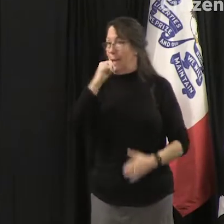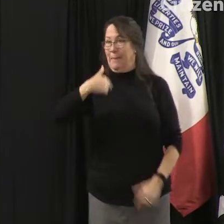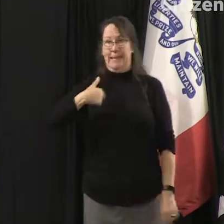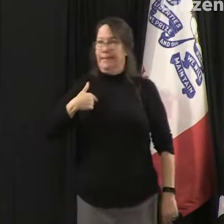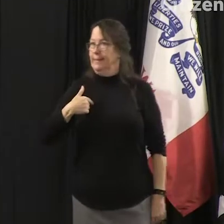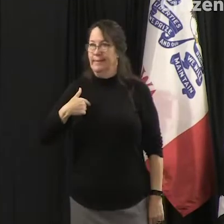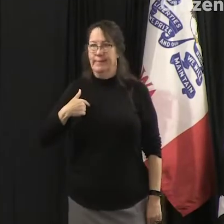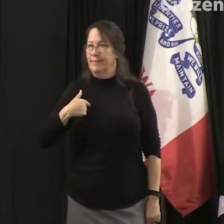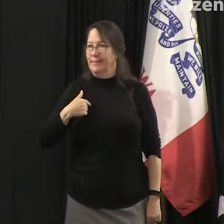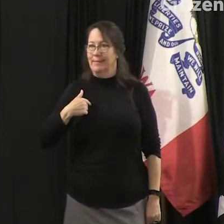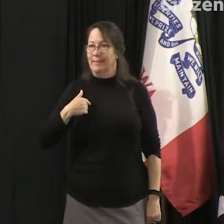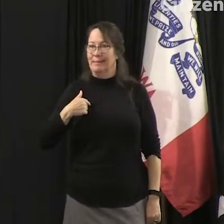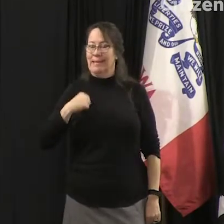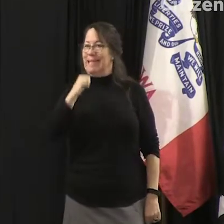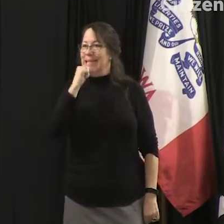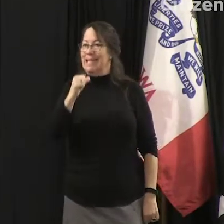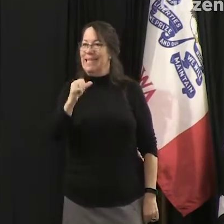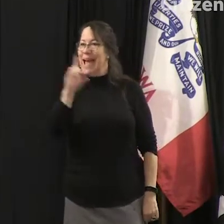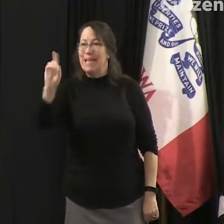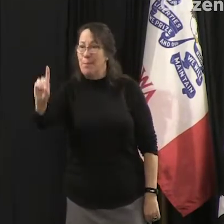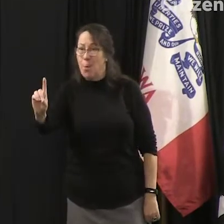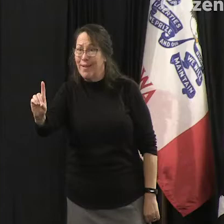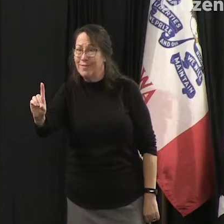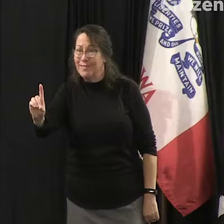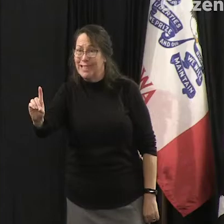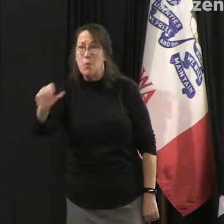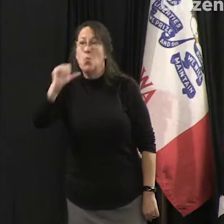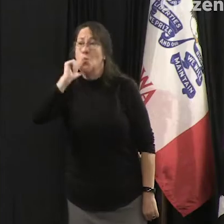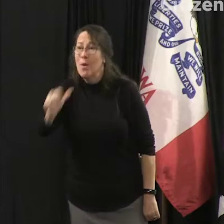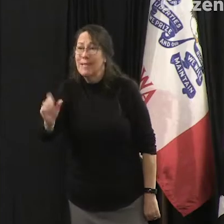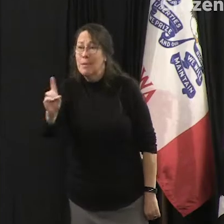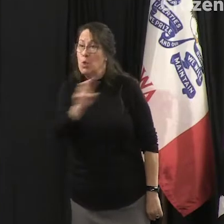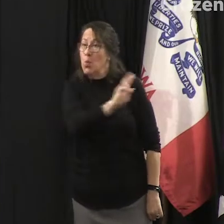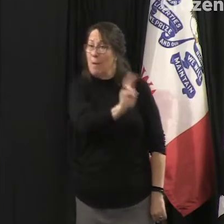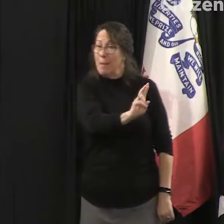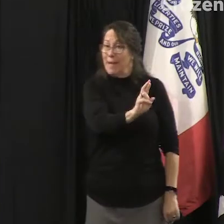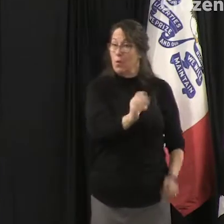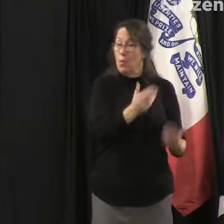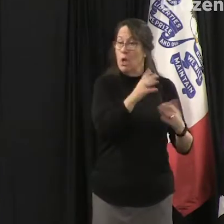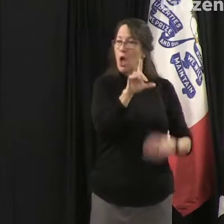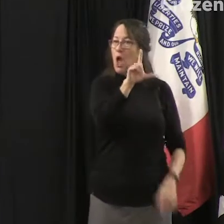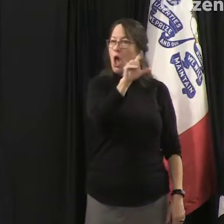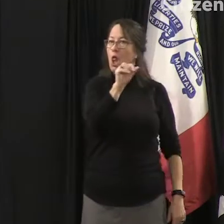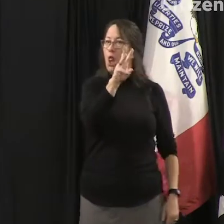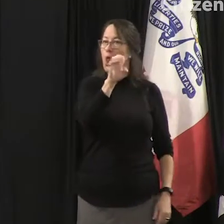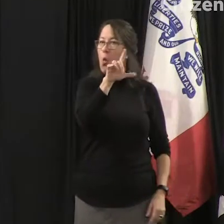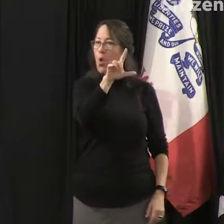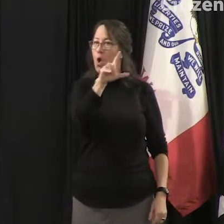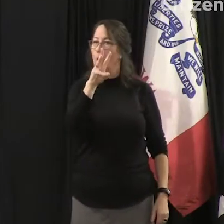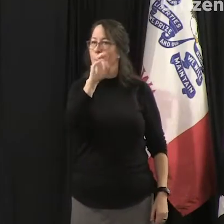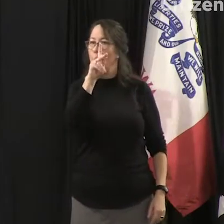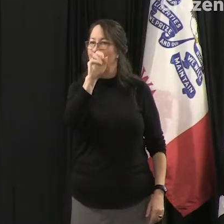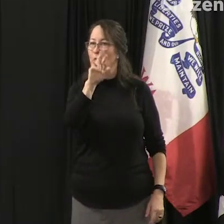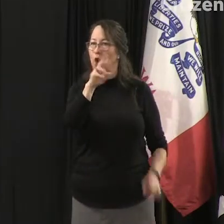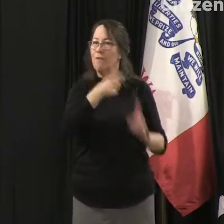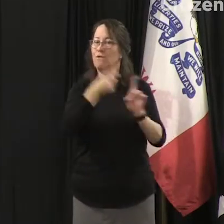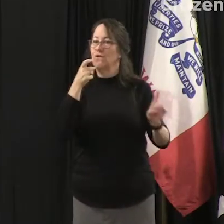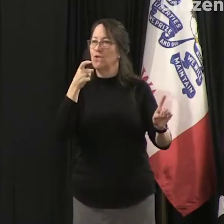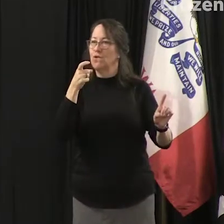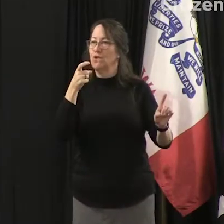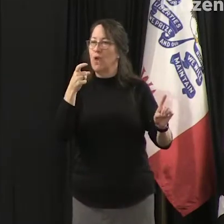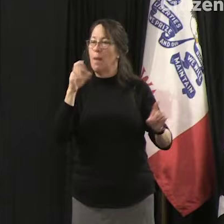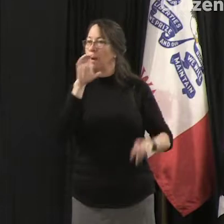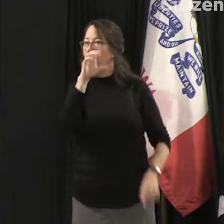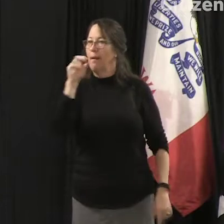me. It was not even a Democrat. It's a Republican by the name of Lowell Weicker from your state, Chris,